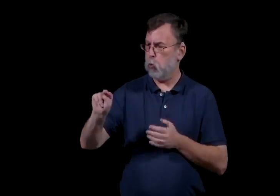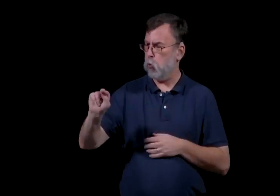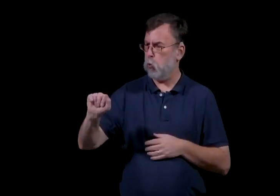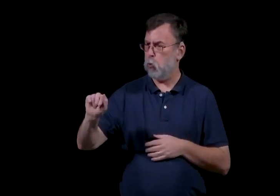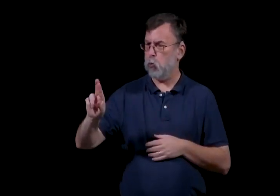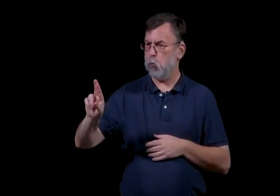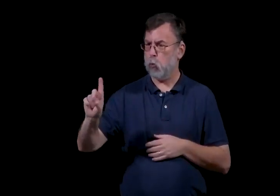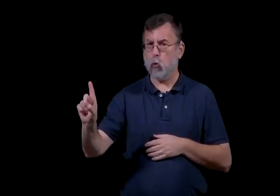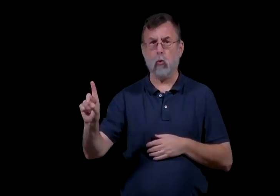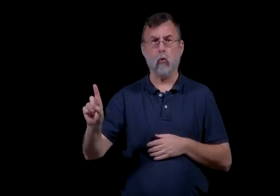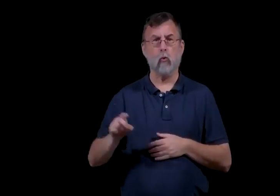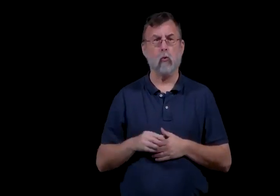pure nard.